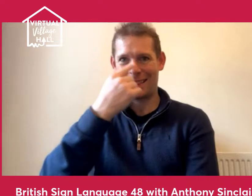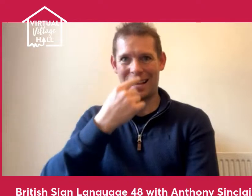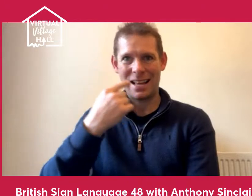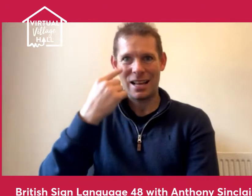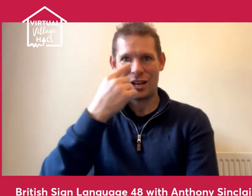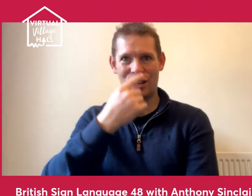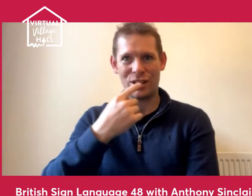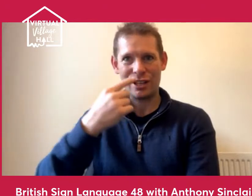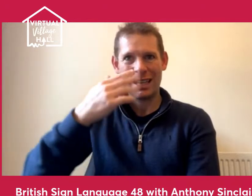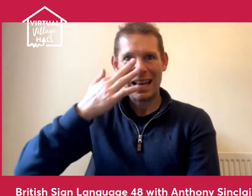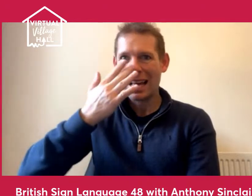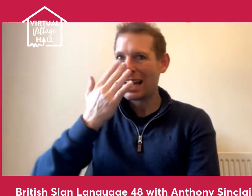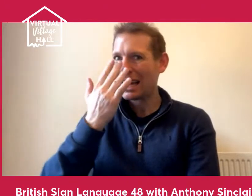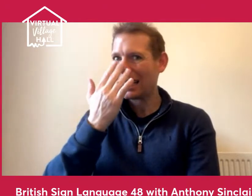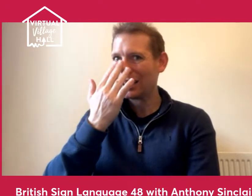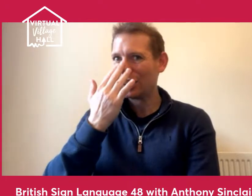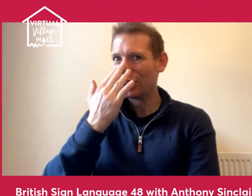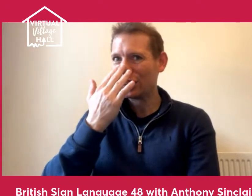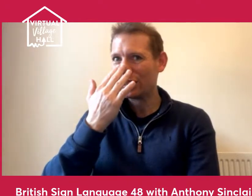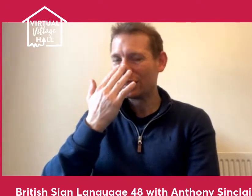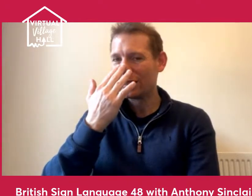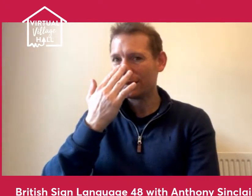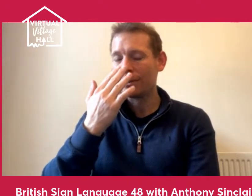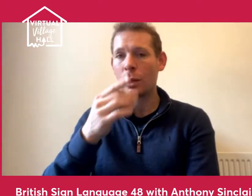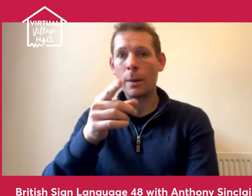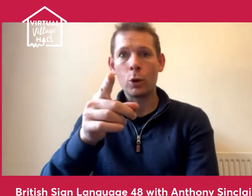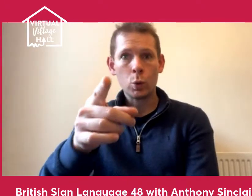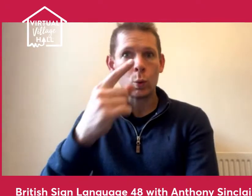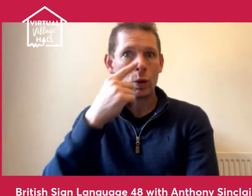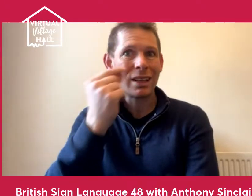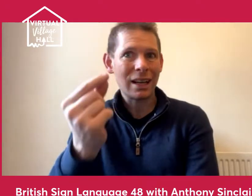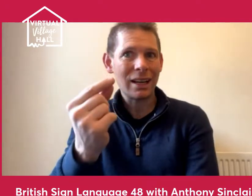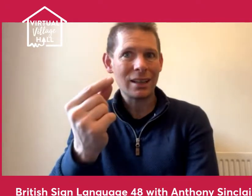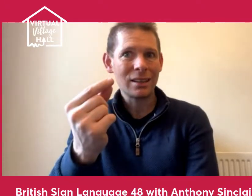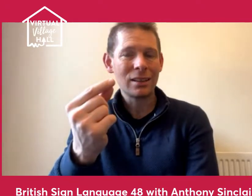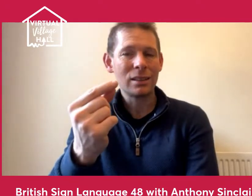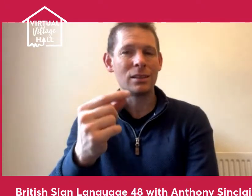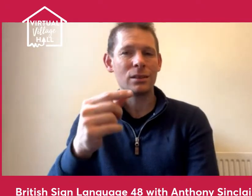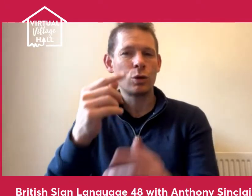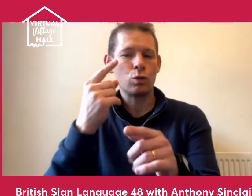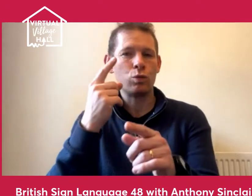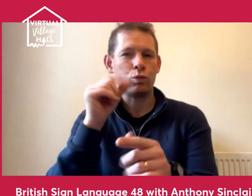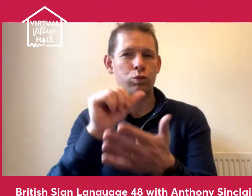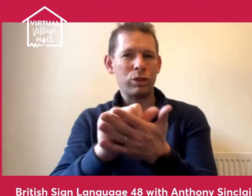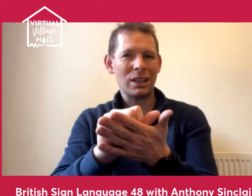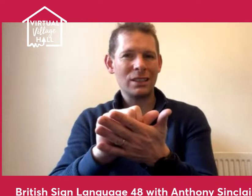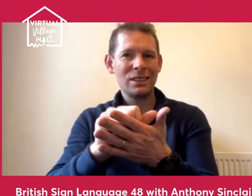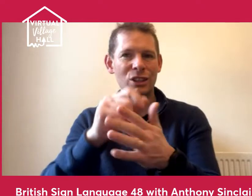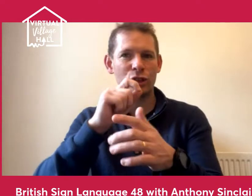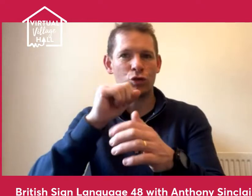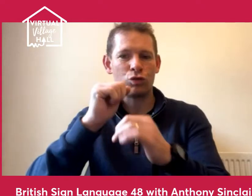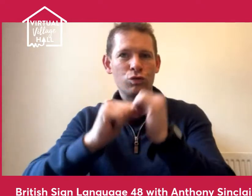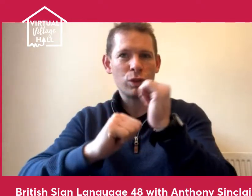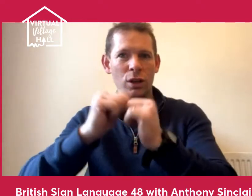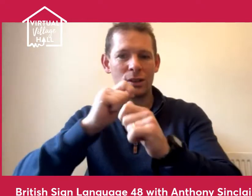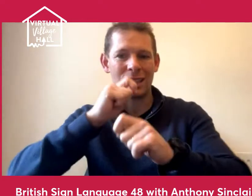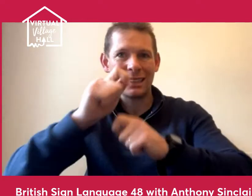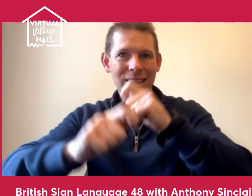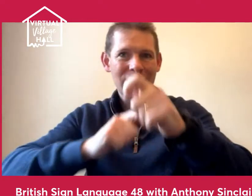So you see the way I'm signing 9 from where I was signing the sign for age. So you actually don't need the word